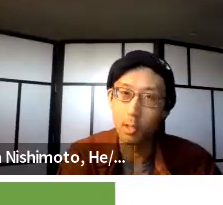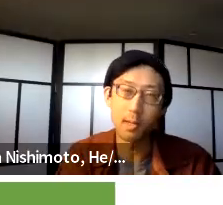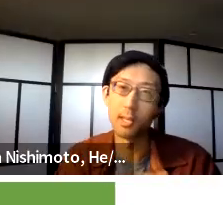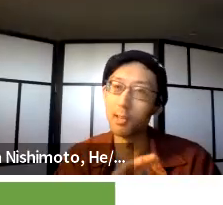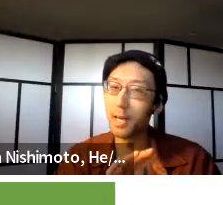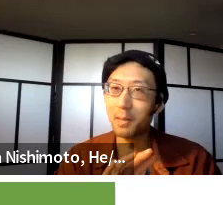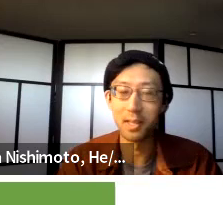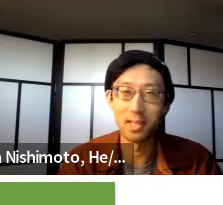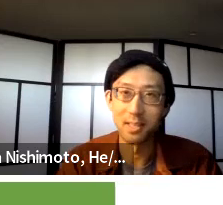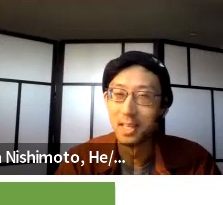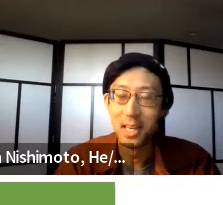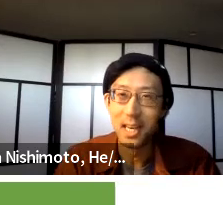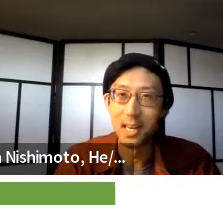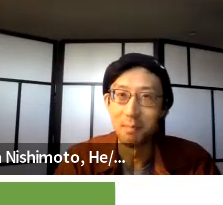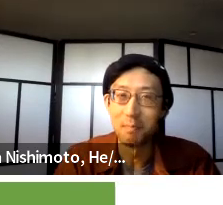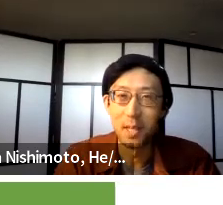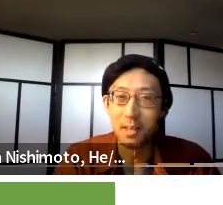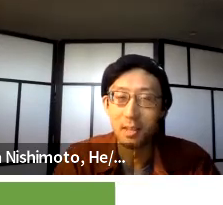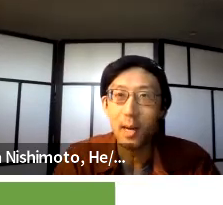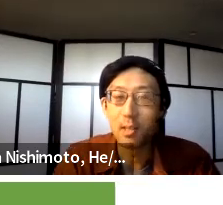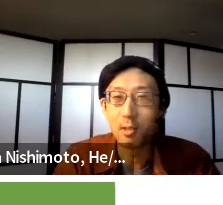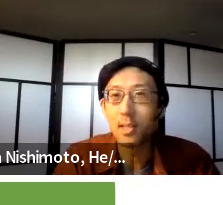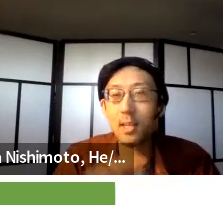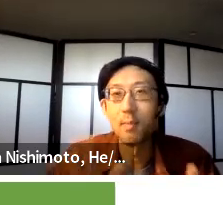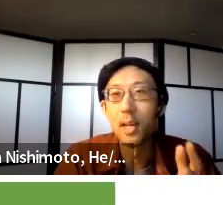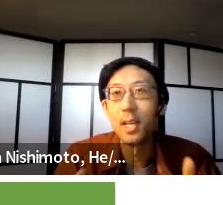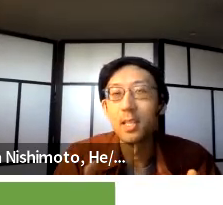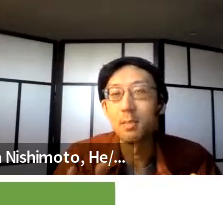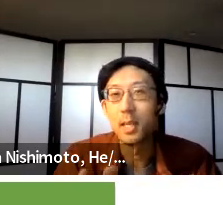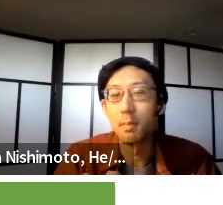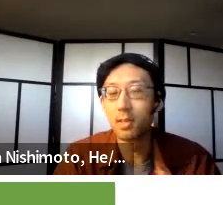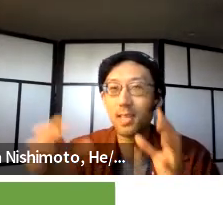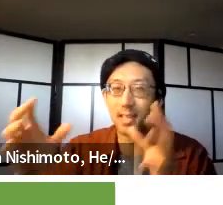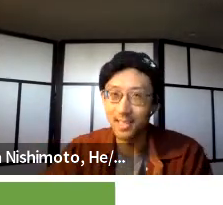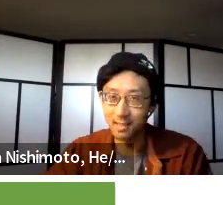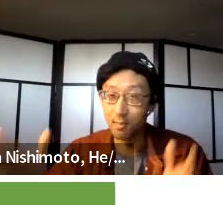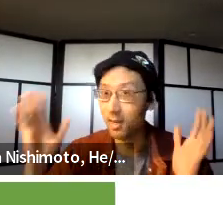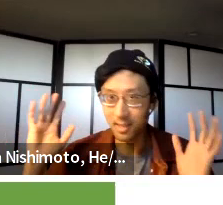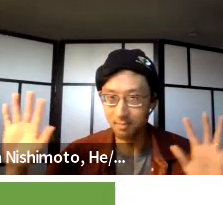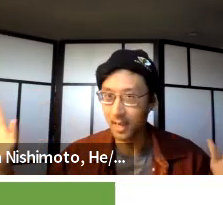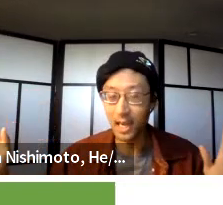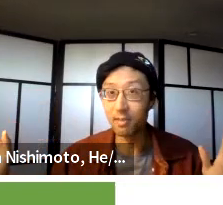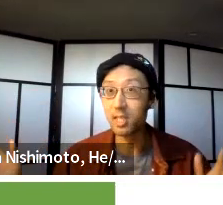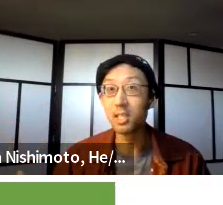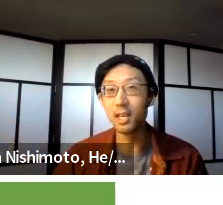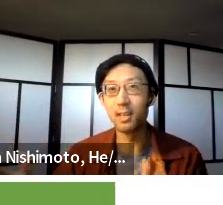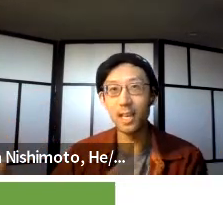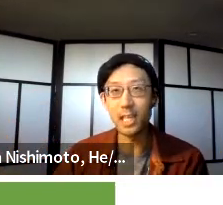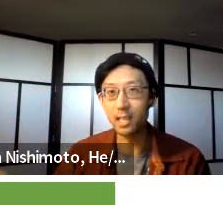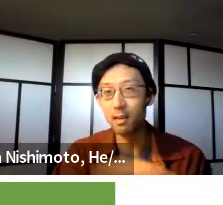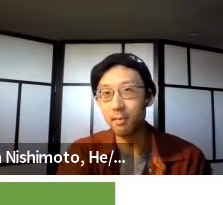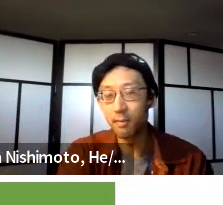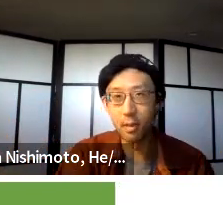be a co-responder, it might be the crisis response team, just being able and I haven't